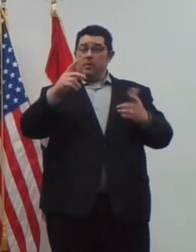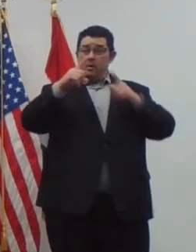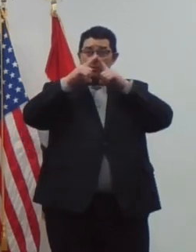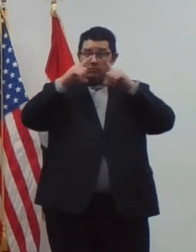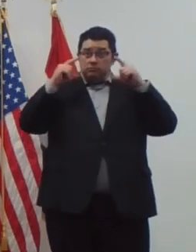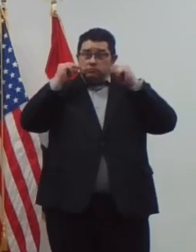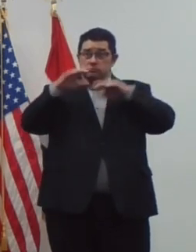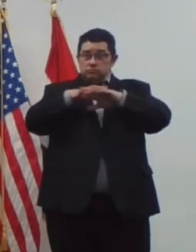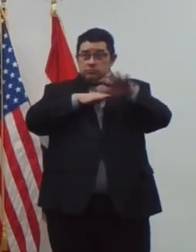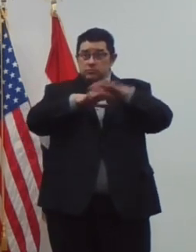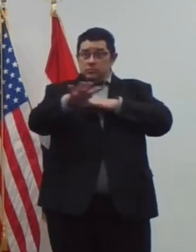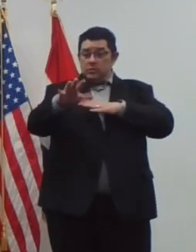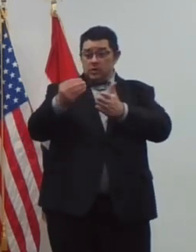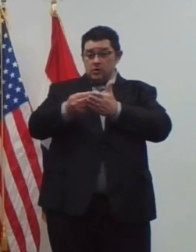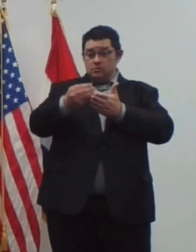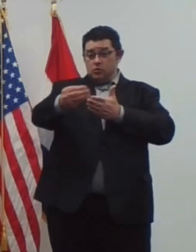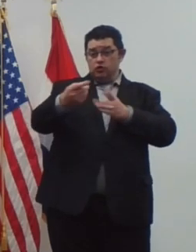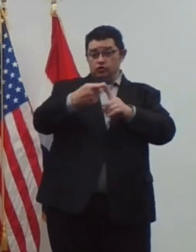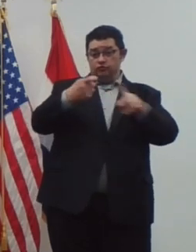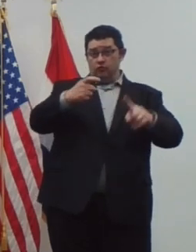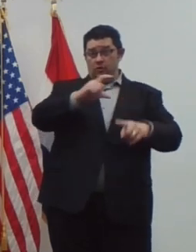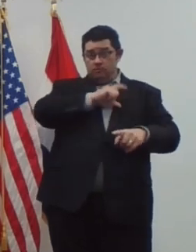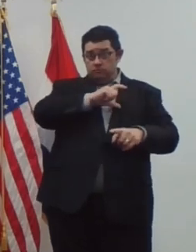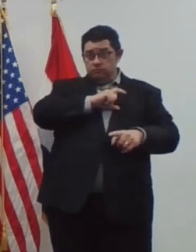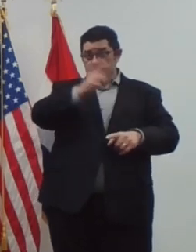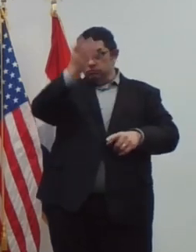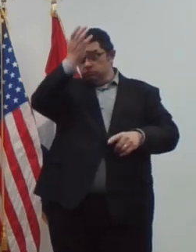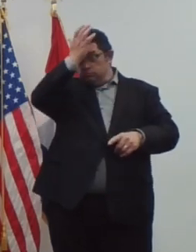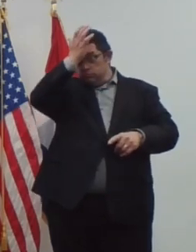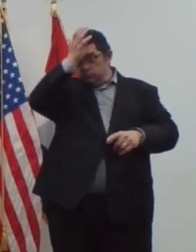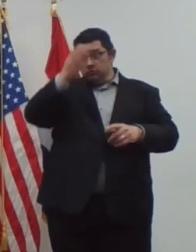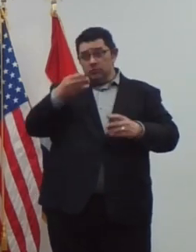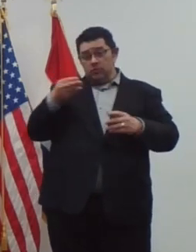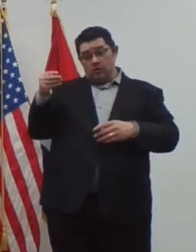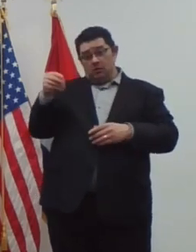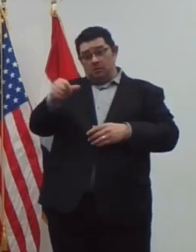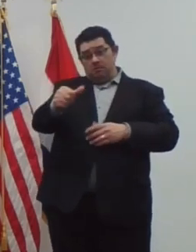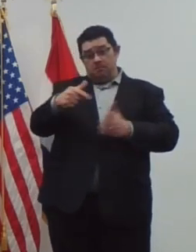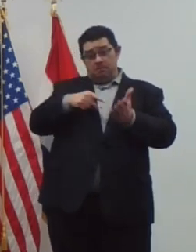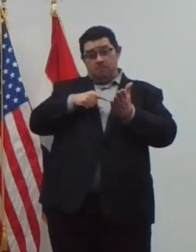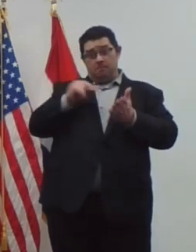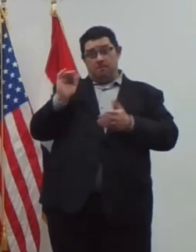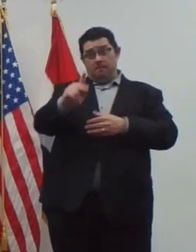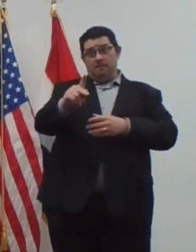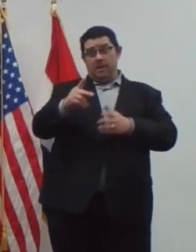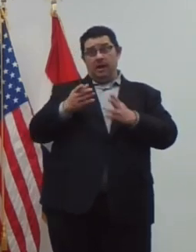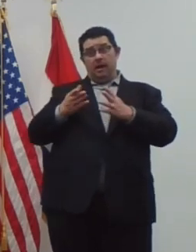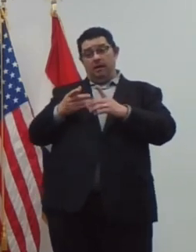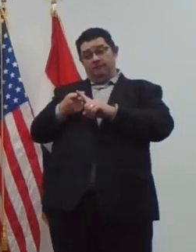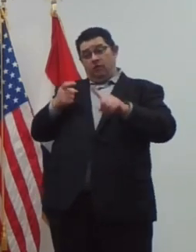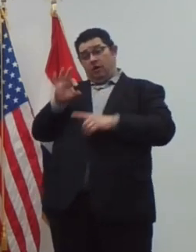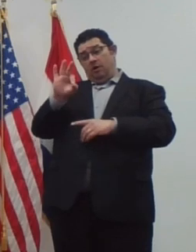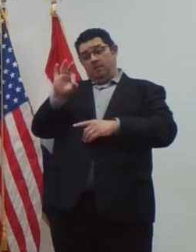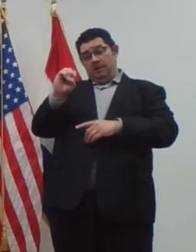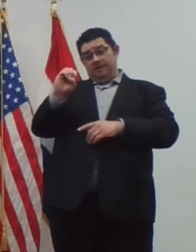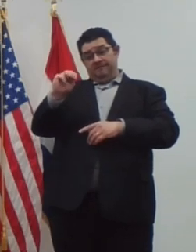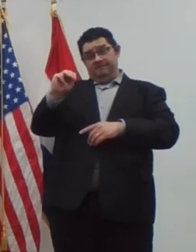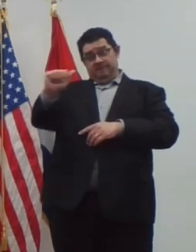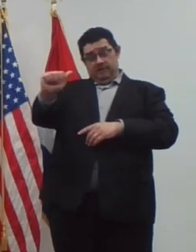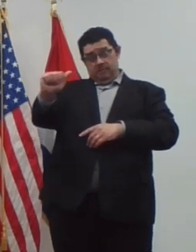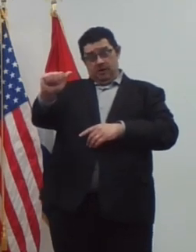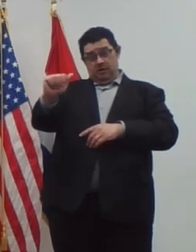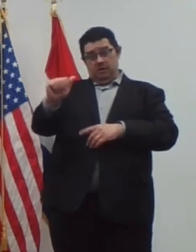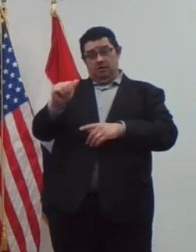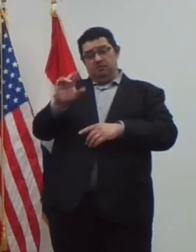PPE that is purchased by first responders is reimbursed through FEMA at 75%, another federal program.